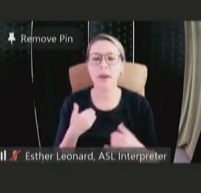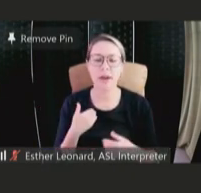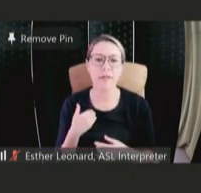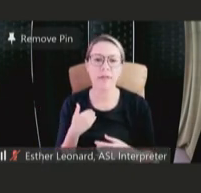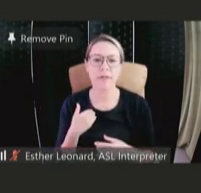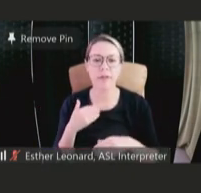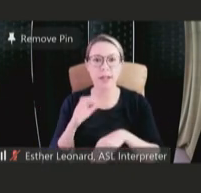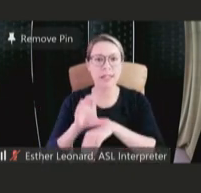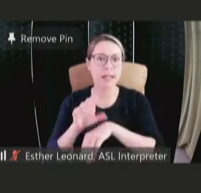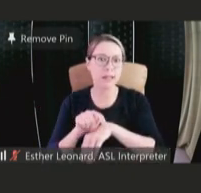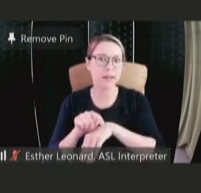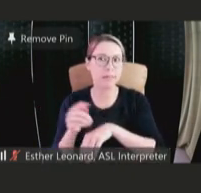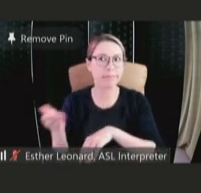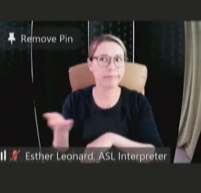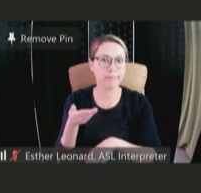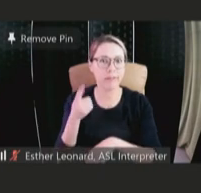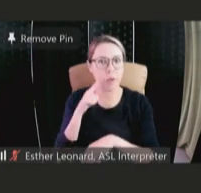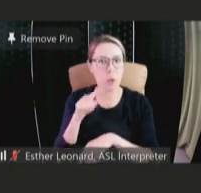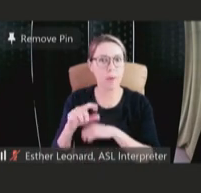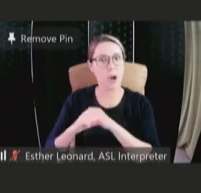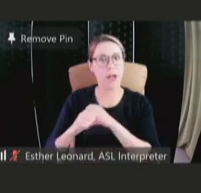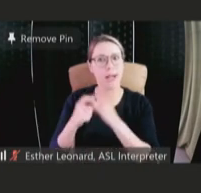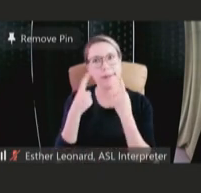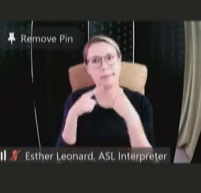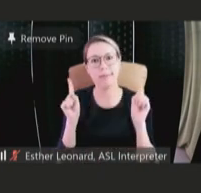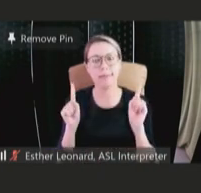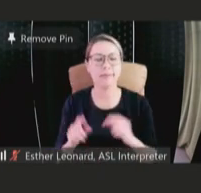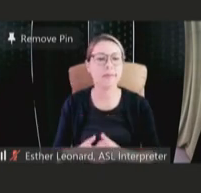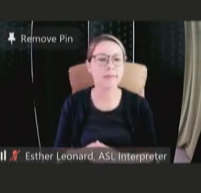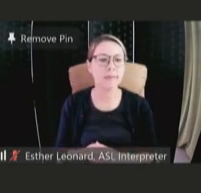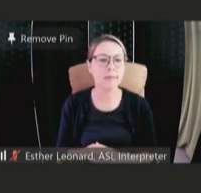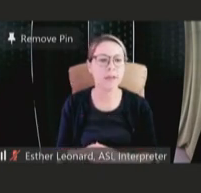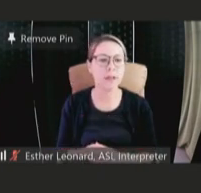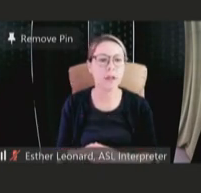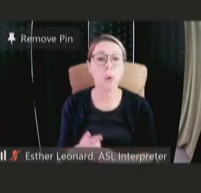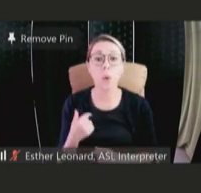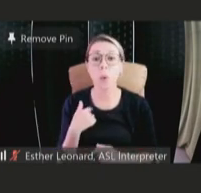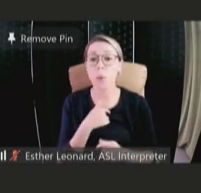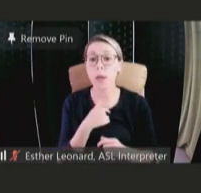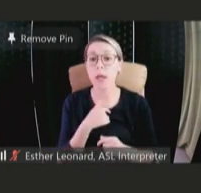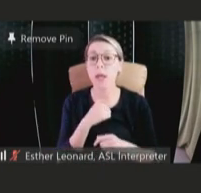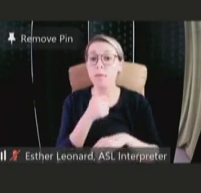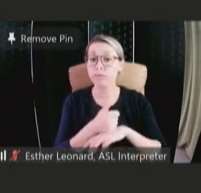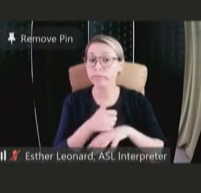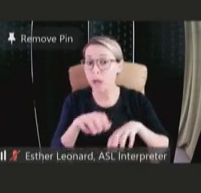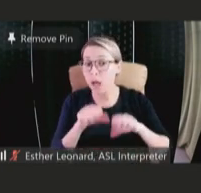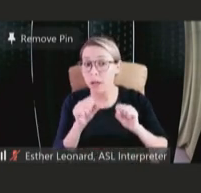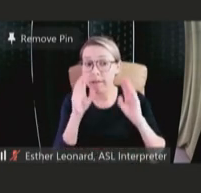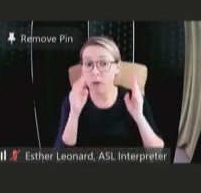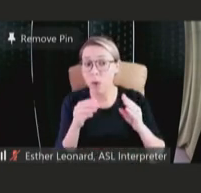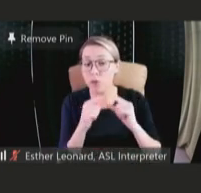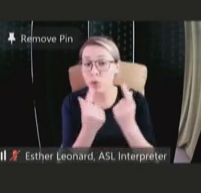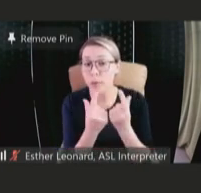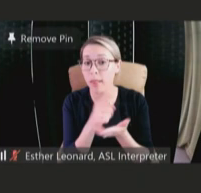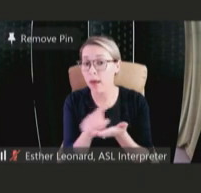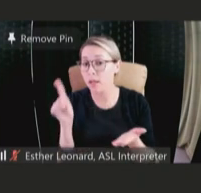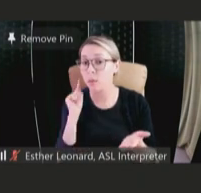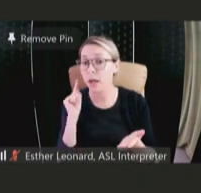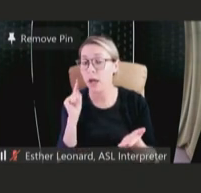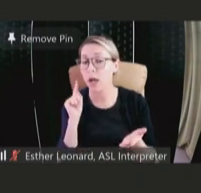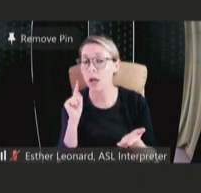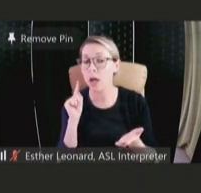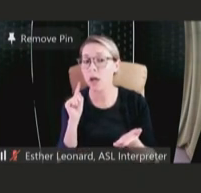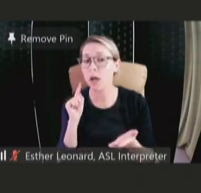consultant on board to do the marketing. We held focus groups last week to hear from members